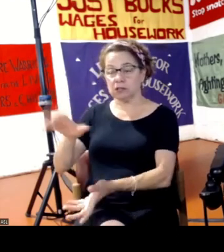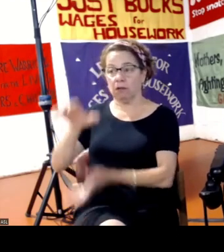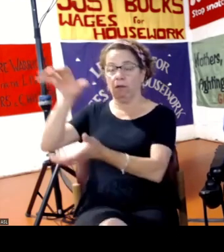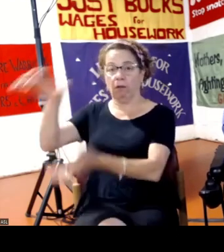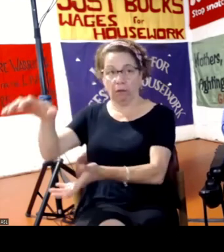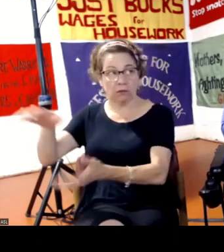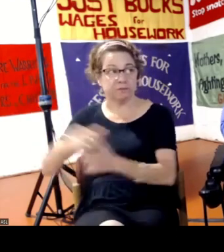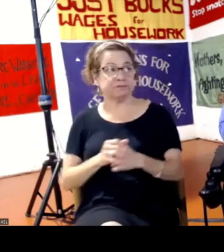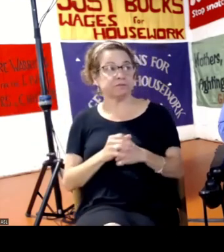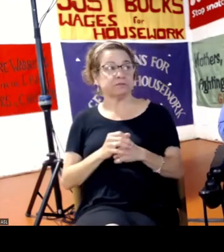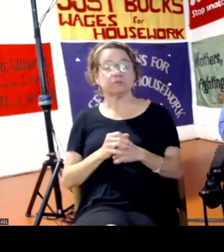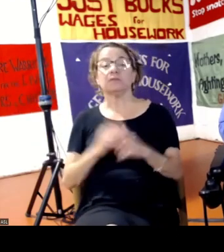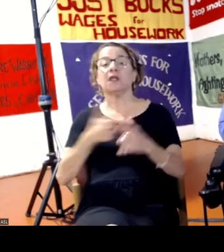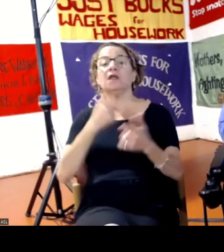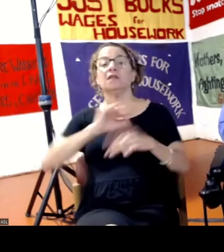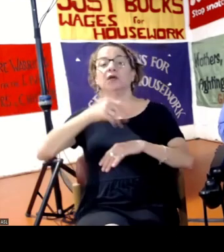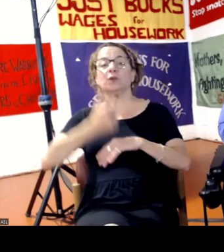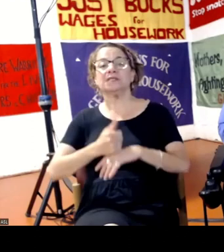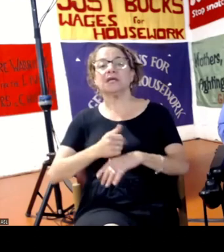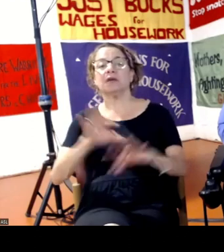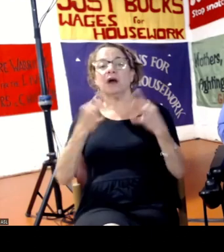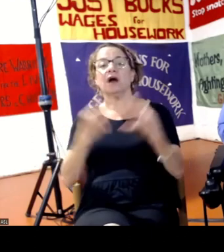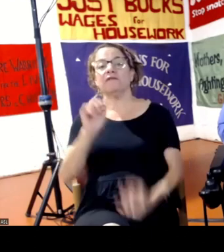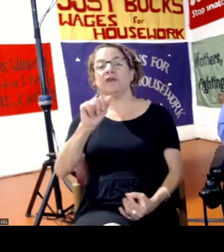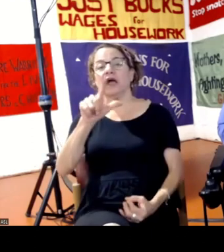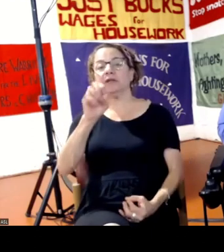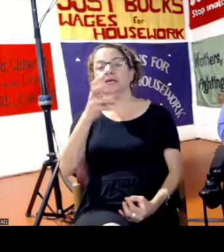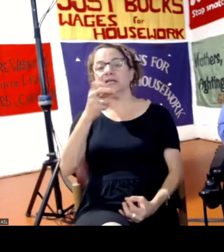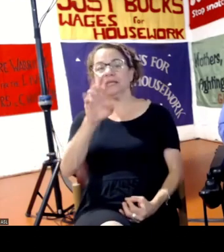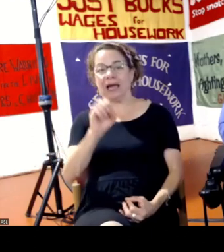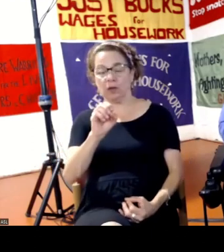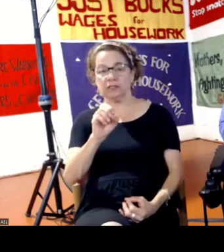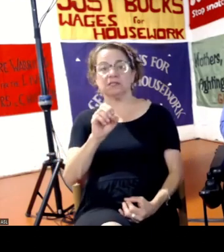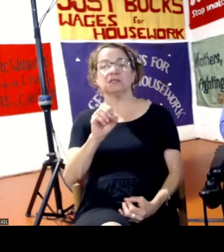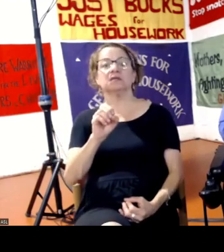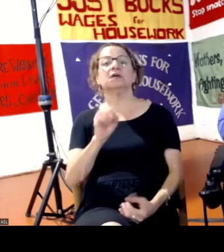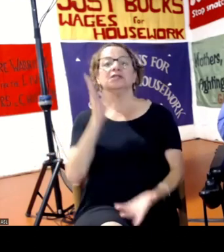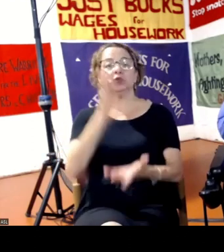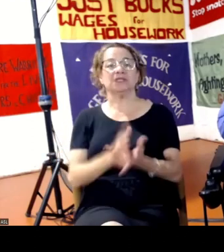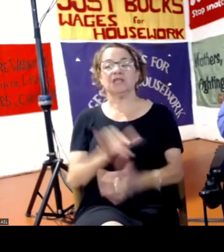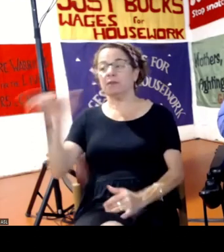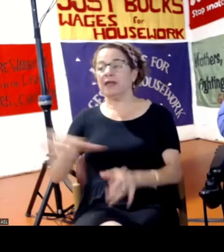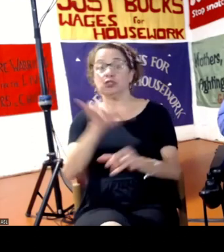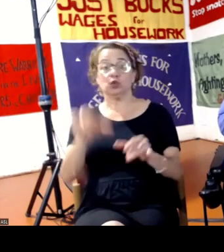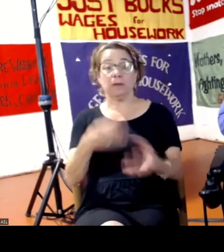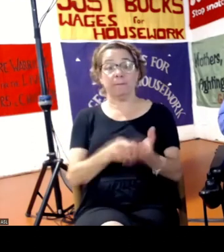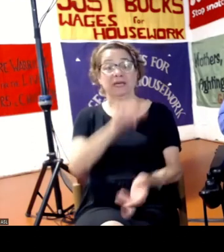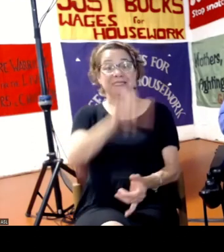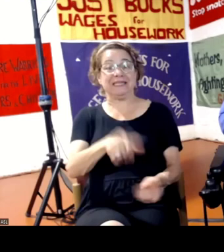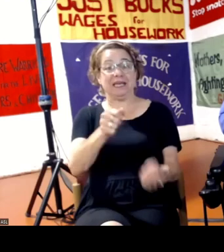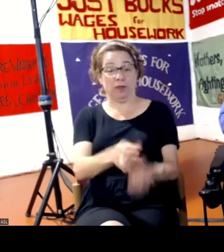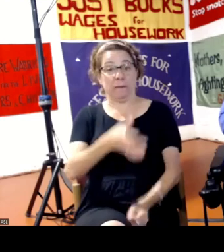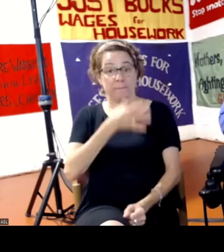Housework campaign organized a family allowance campaign to stop it, so it remained in mothers' hands, and it